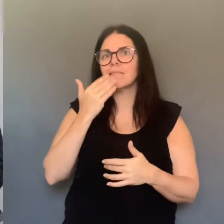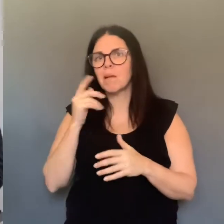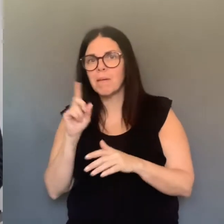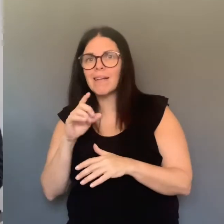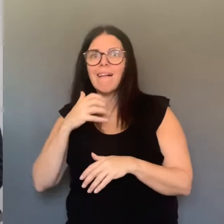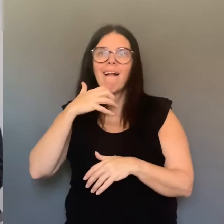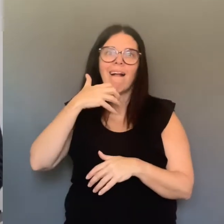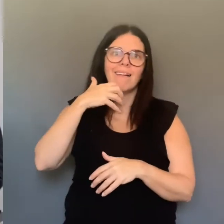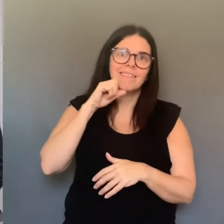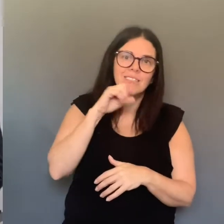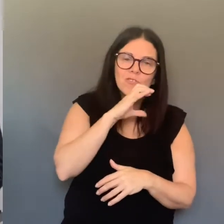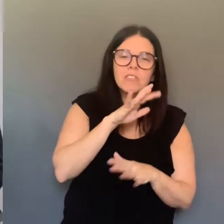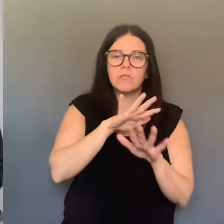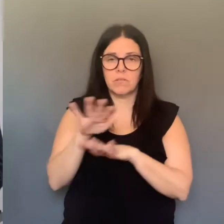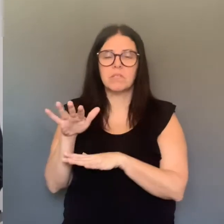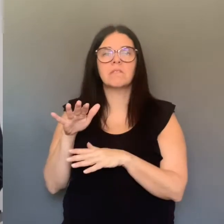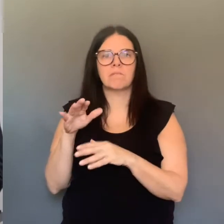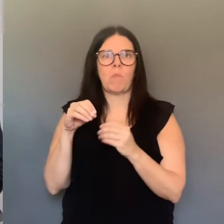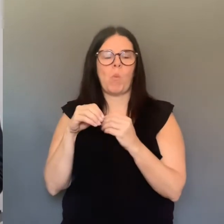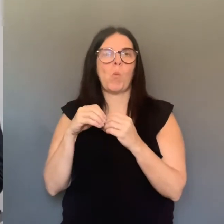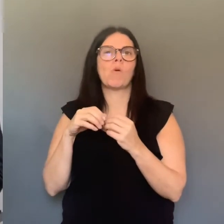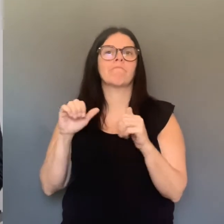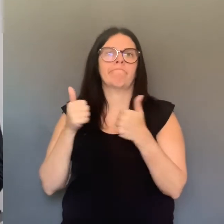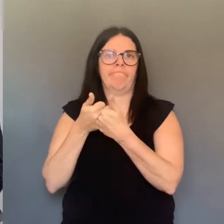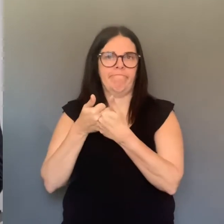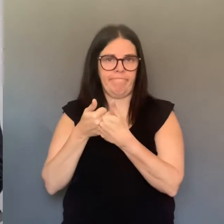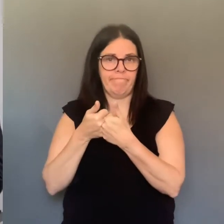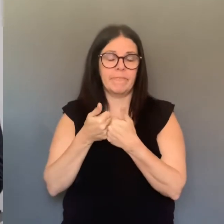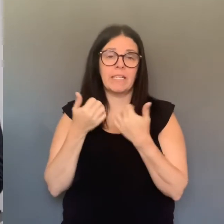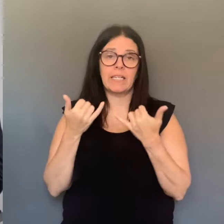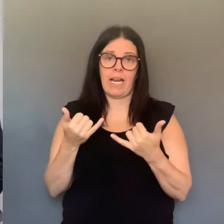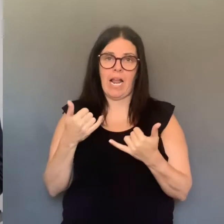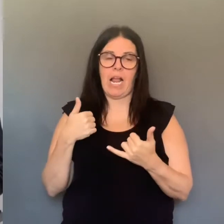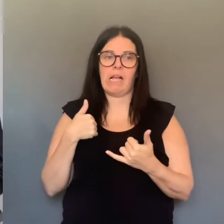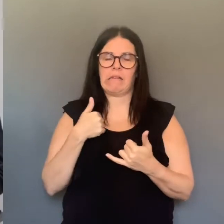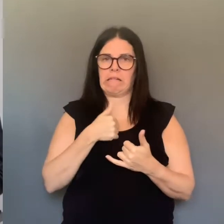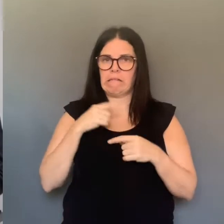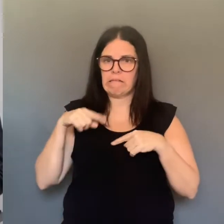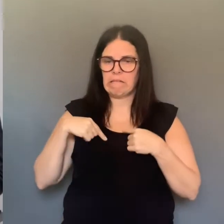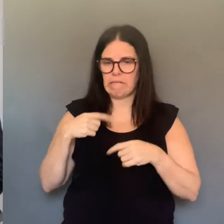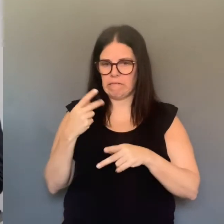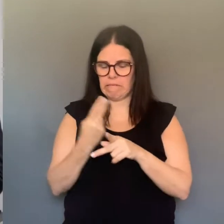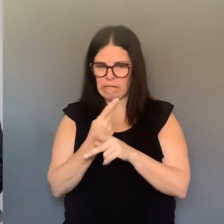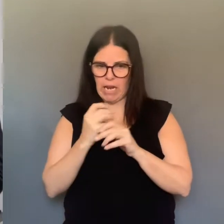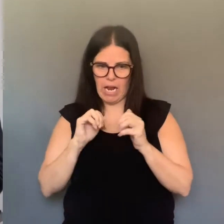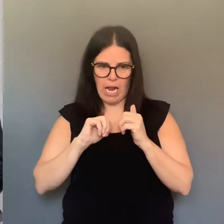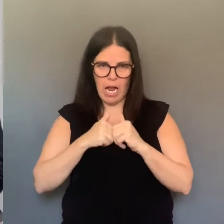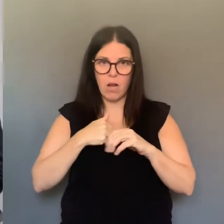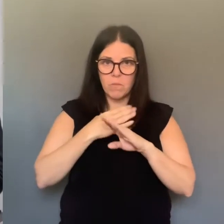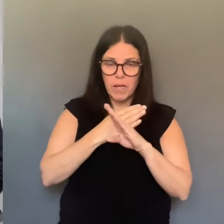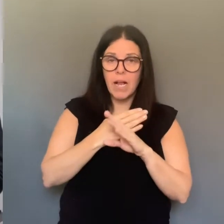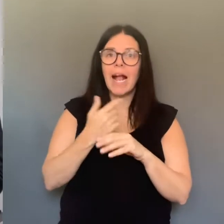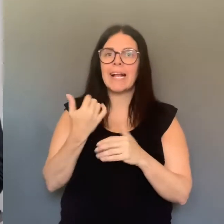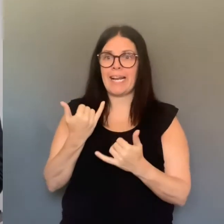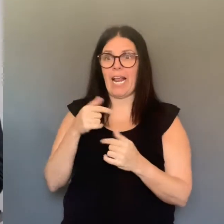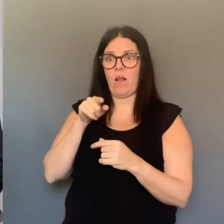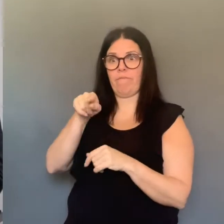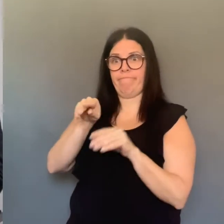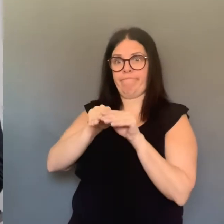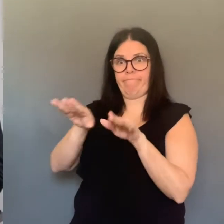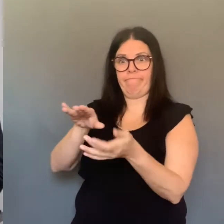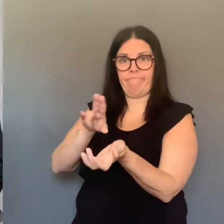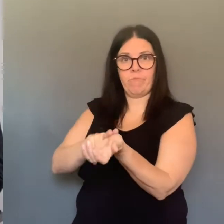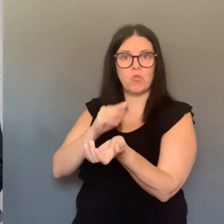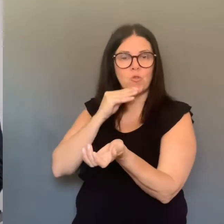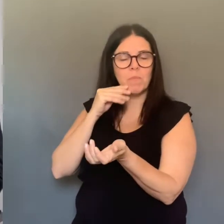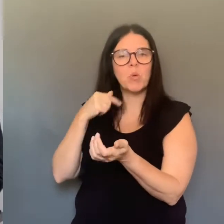and associated preparedness measures to when a long-term care home is under an outbreak. Some of these measures include